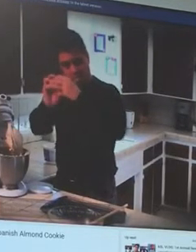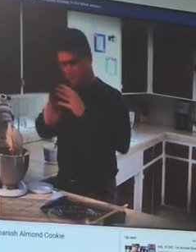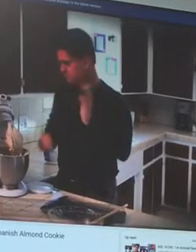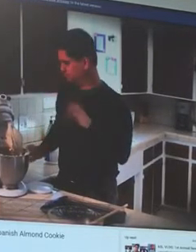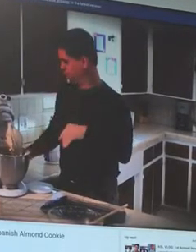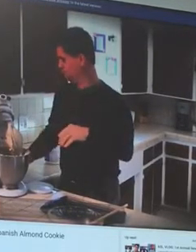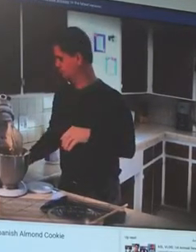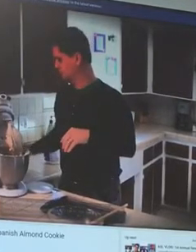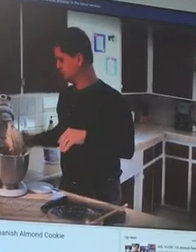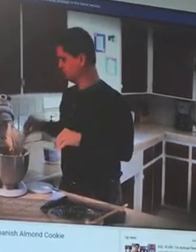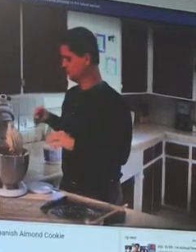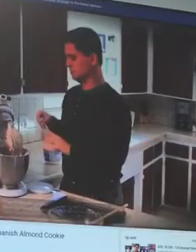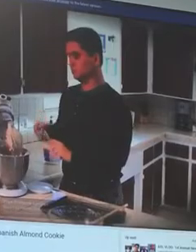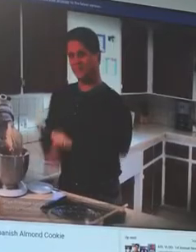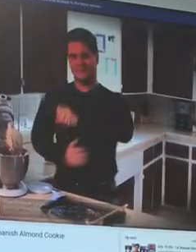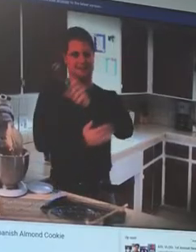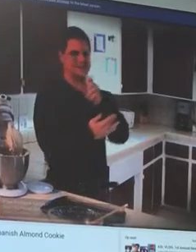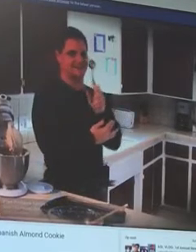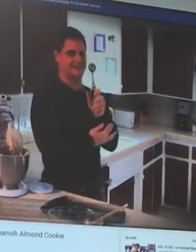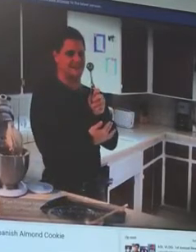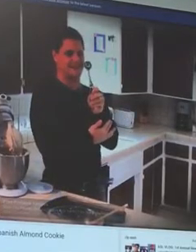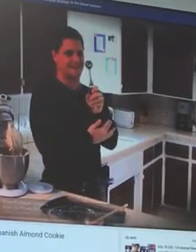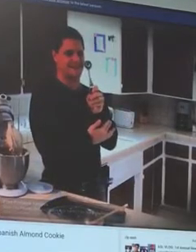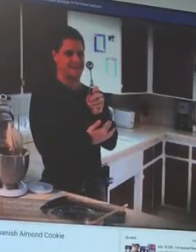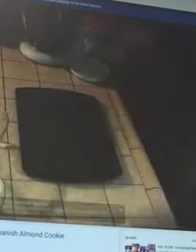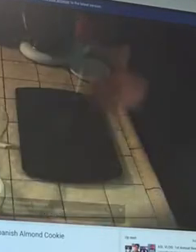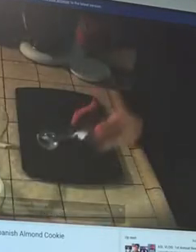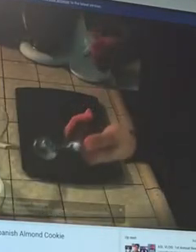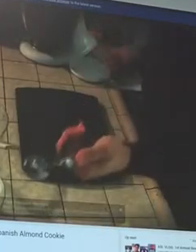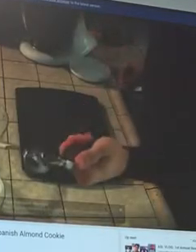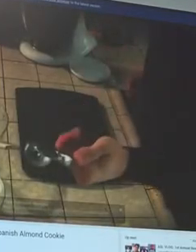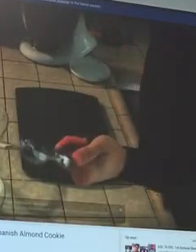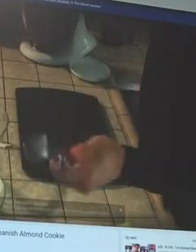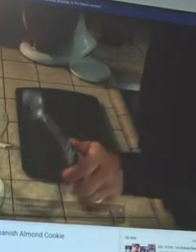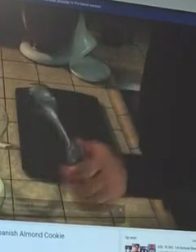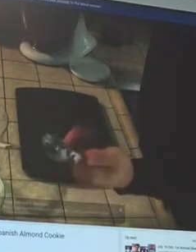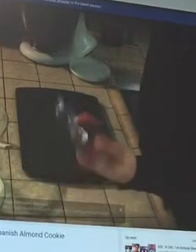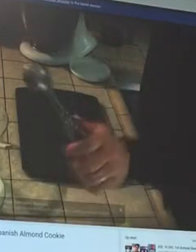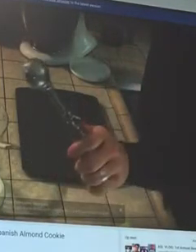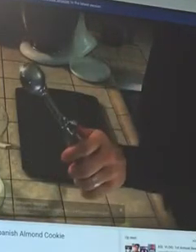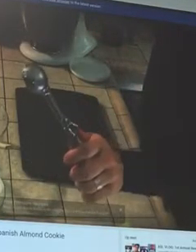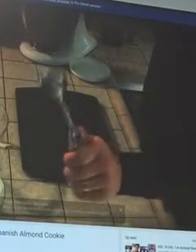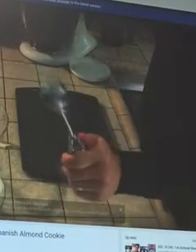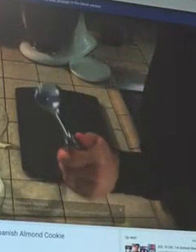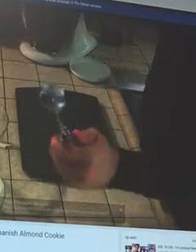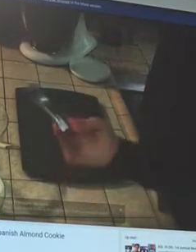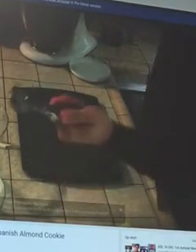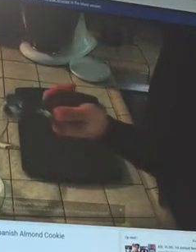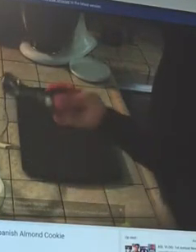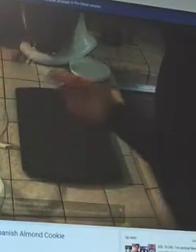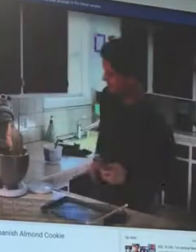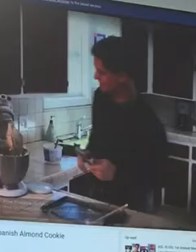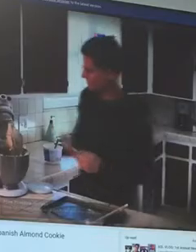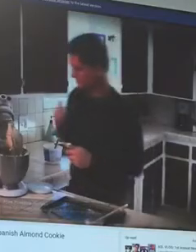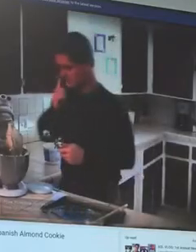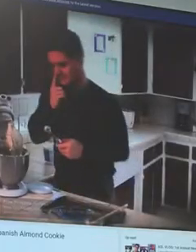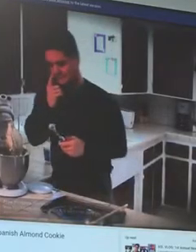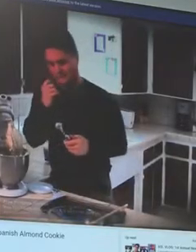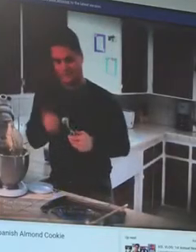take the batter and make balls about the size of a walnut. And the batter is kind of sticky, so you don't want to use your hands. Instead, you should